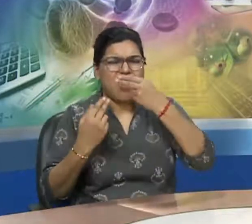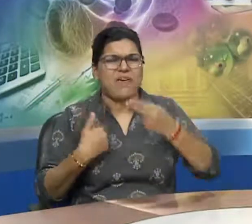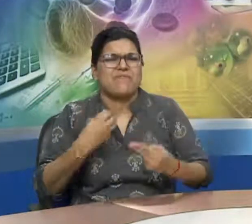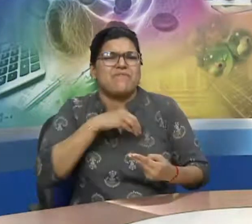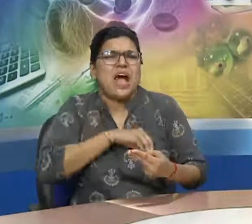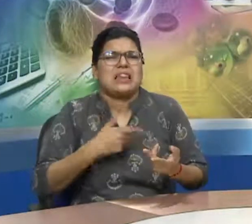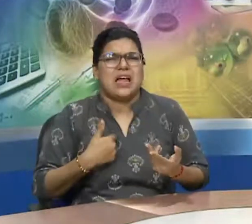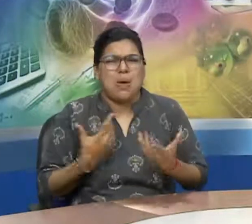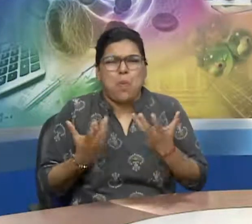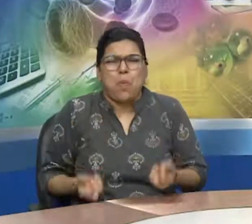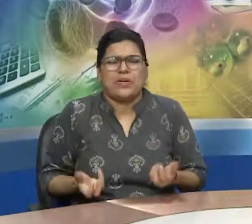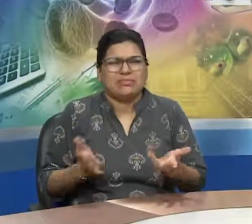When